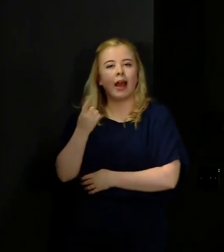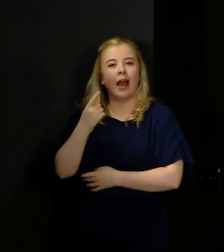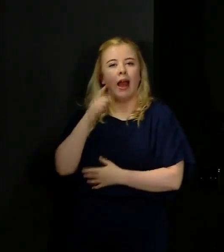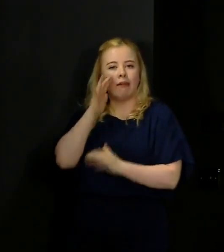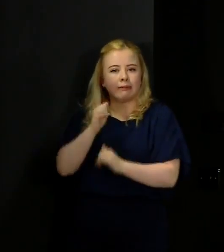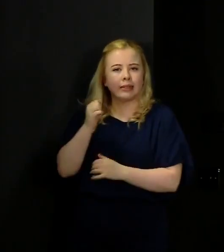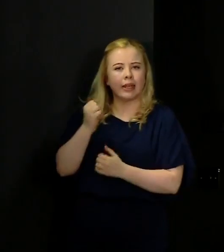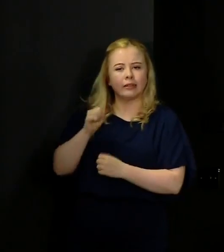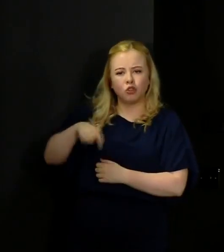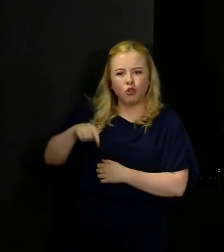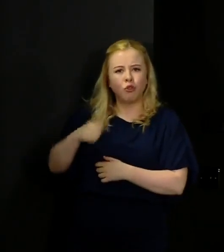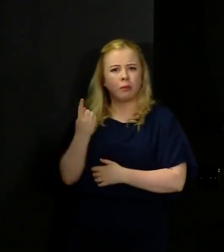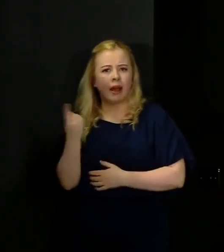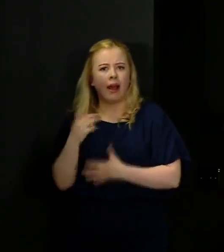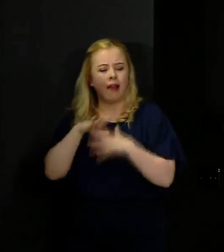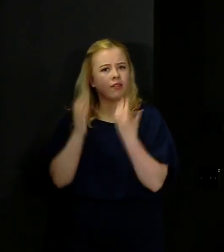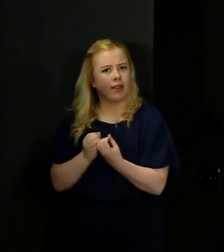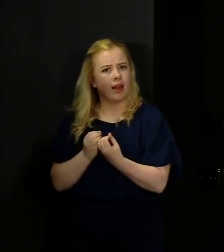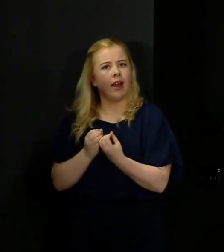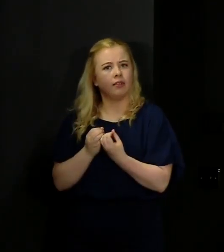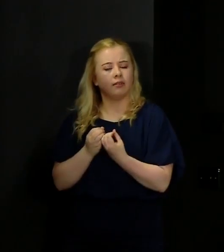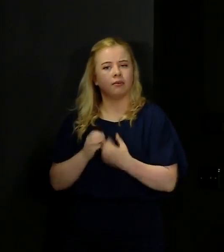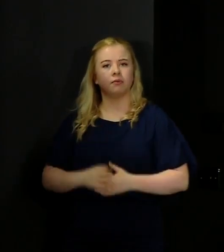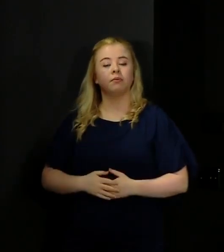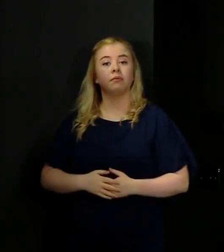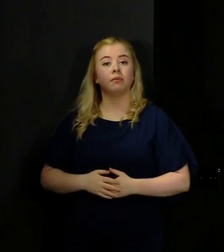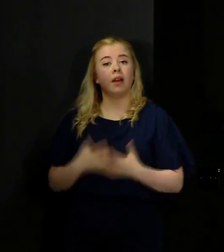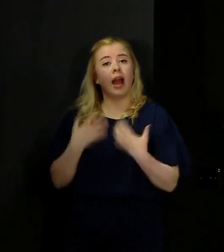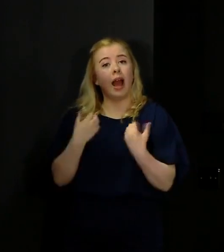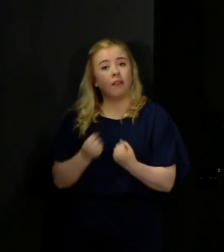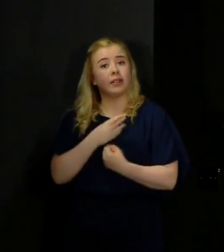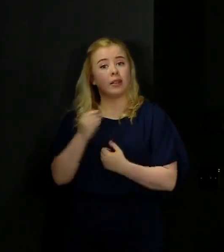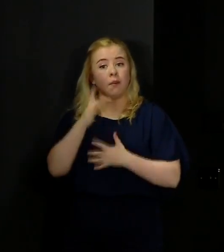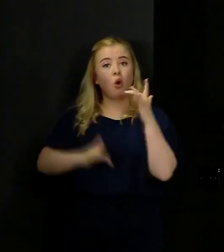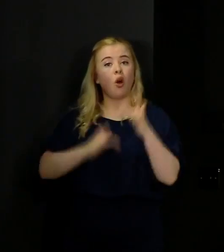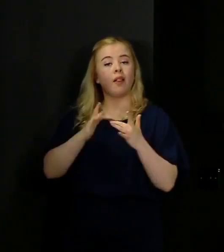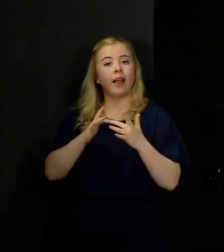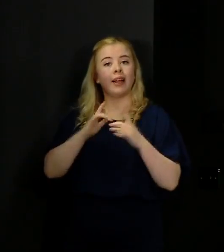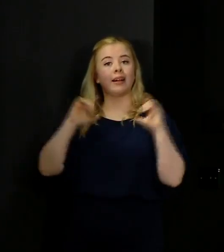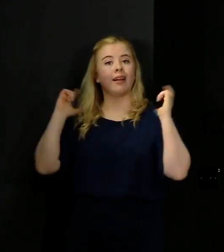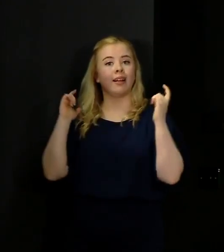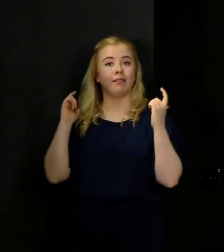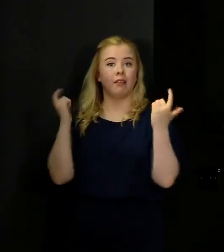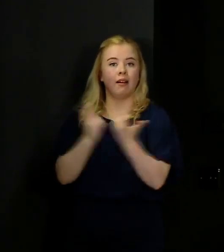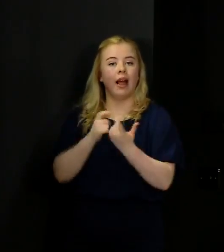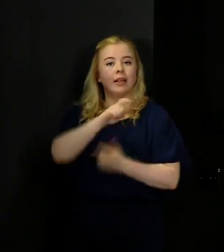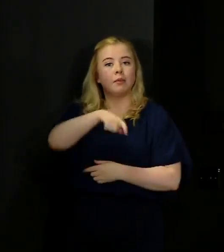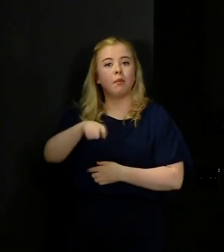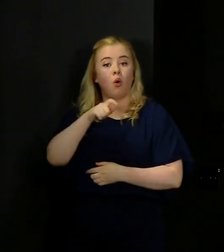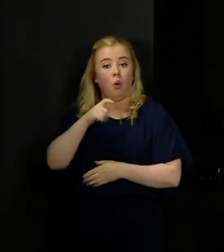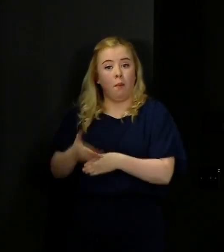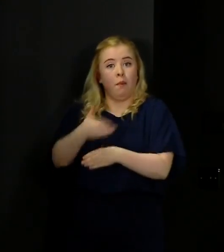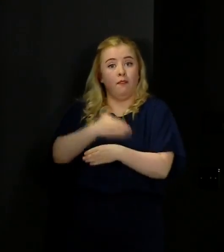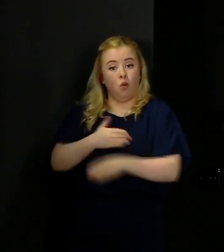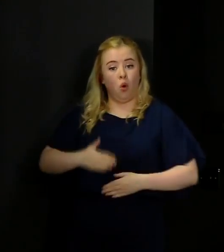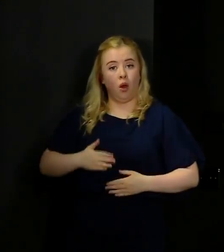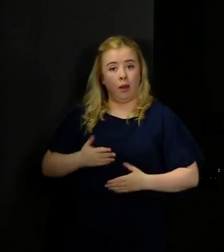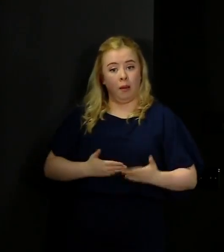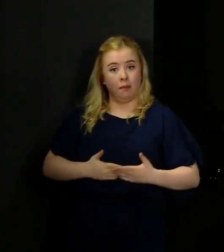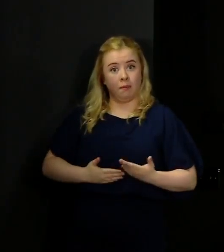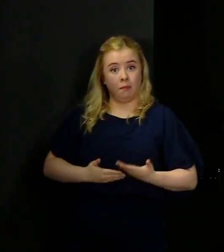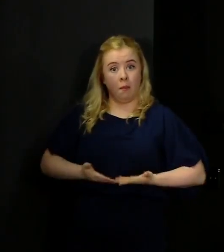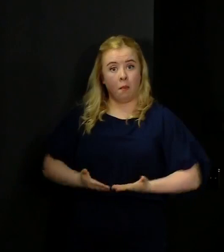healthcare practitioner. And we have had some online antenatal classes, which means that women who are in their pregnancy can